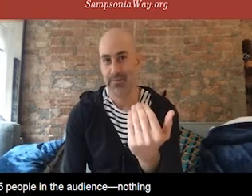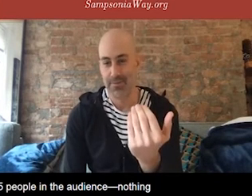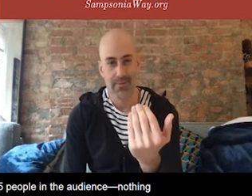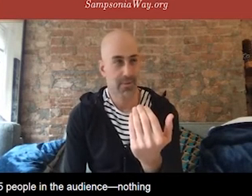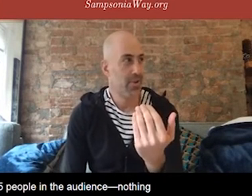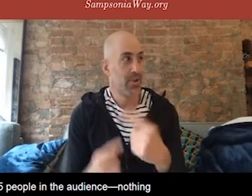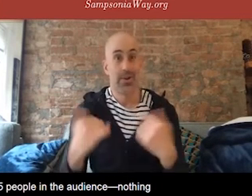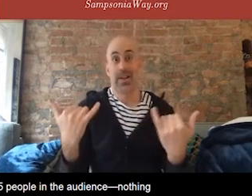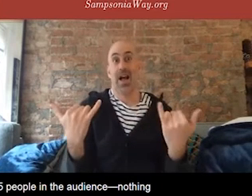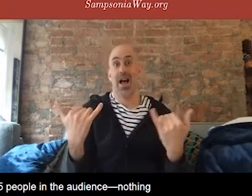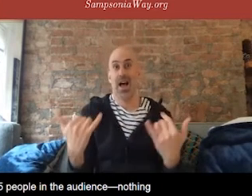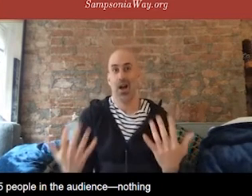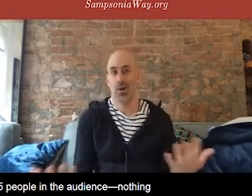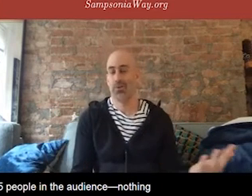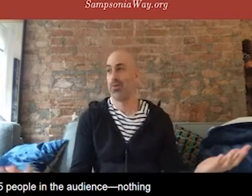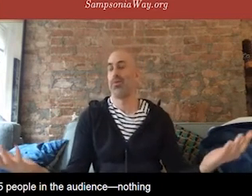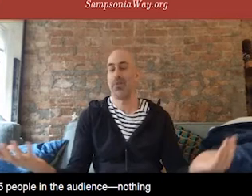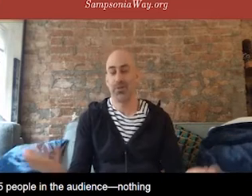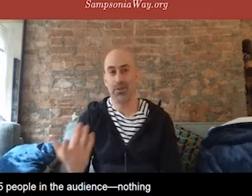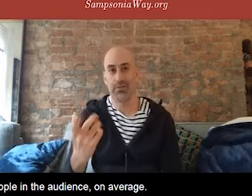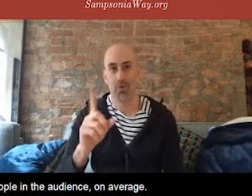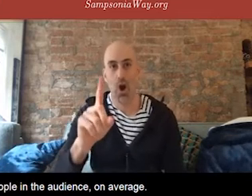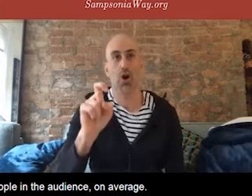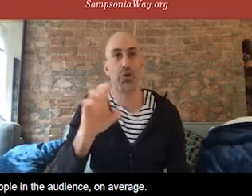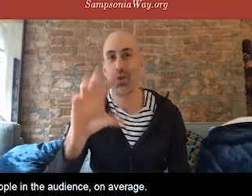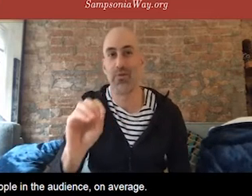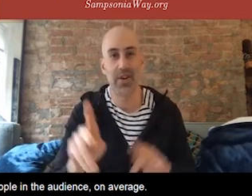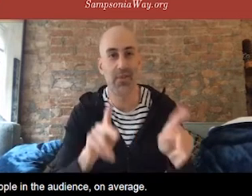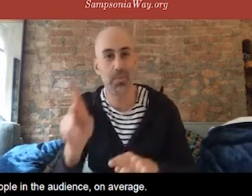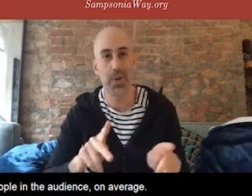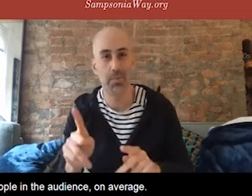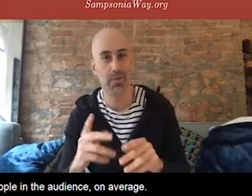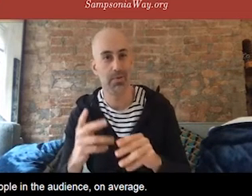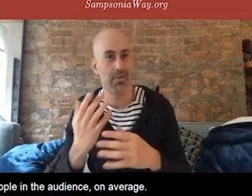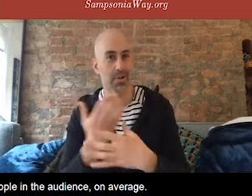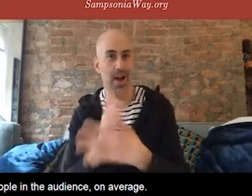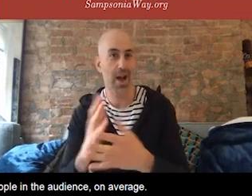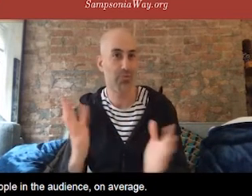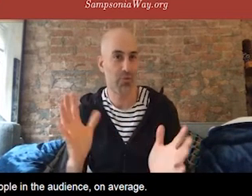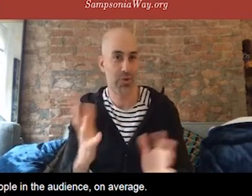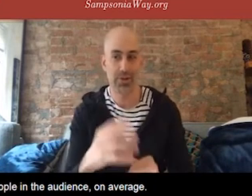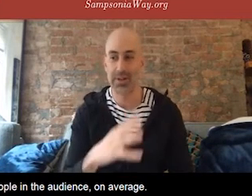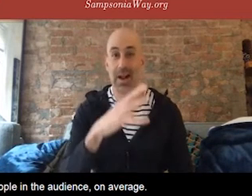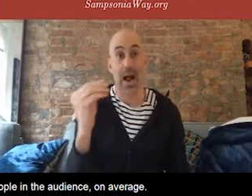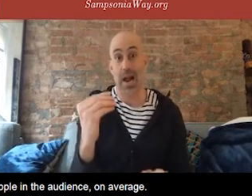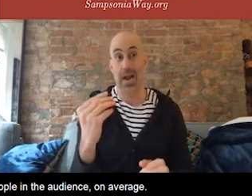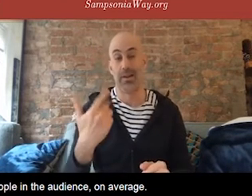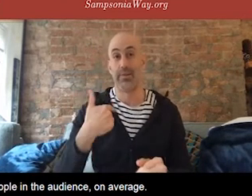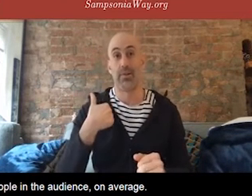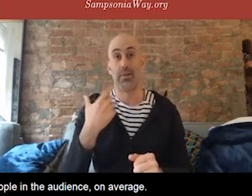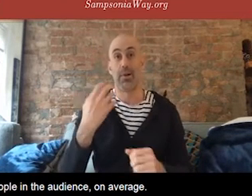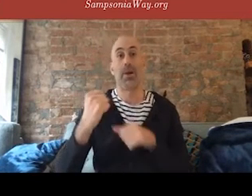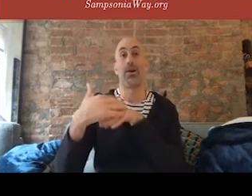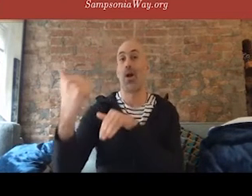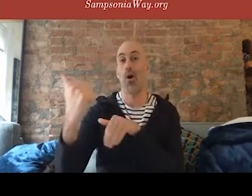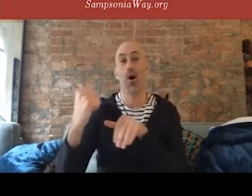you know, we began, there were 15 people in the audience often. To what it is now, we have 150 people in the audience on